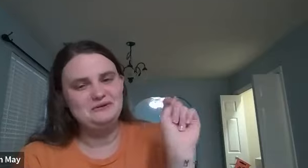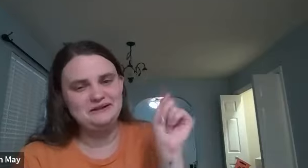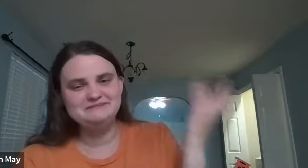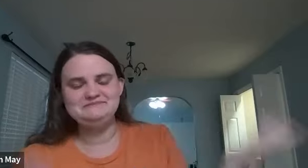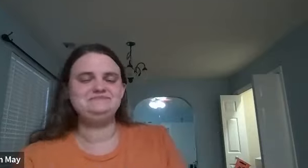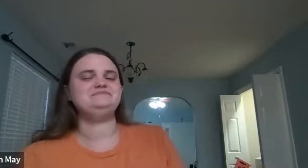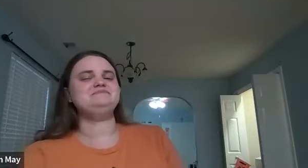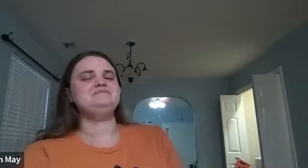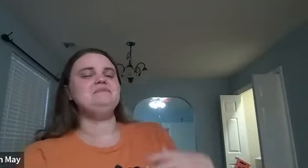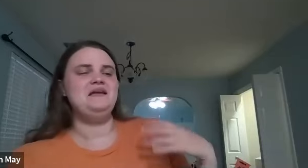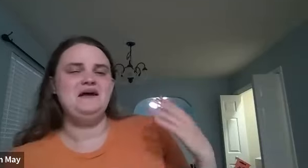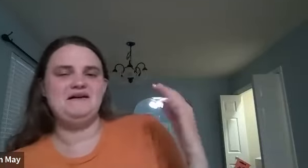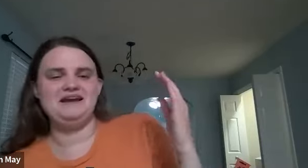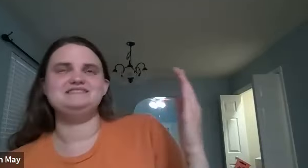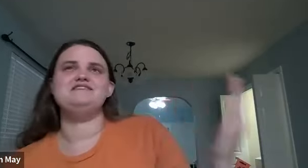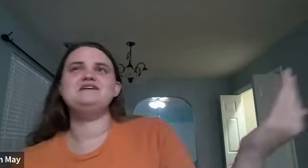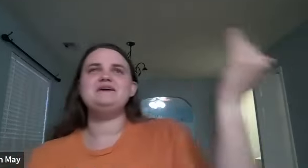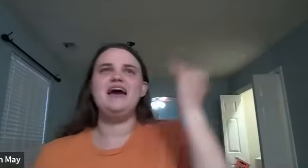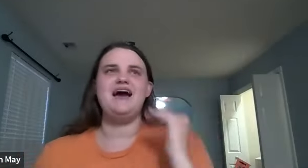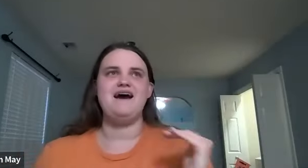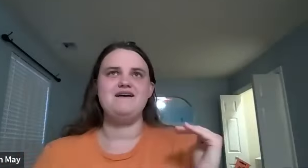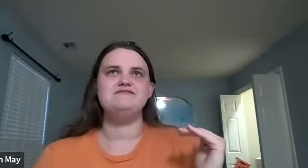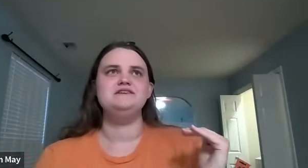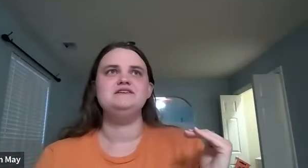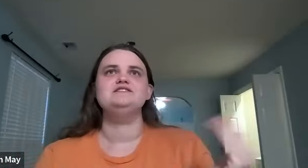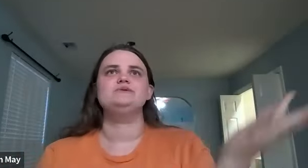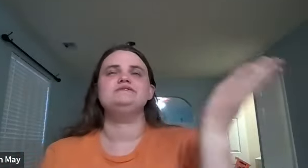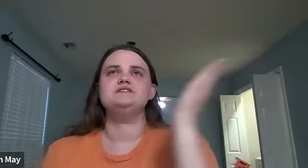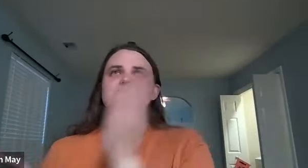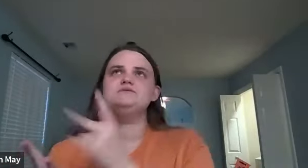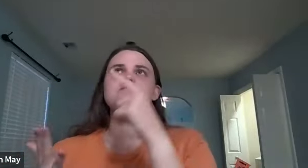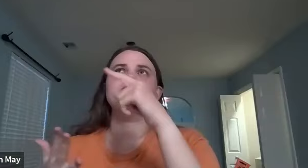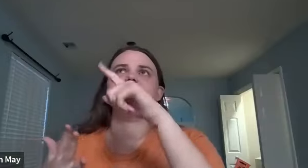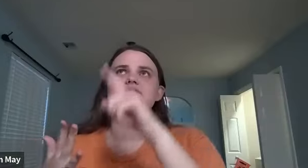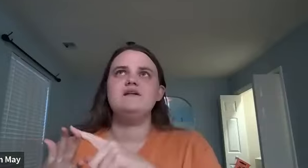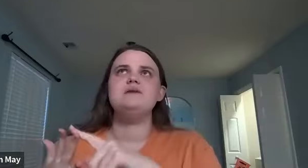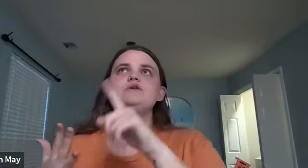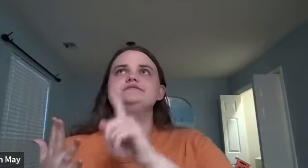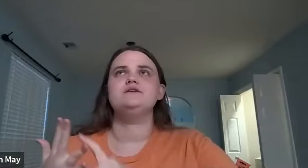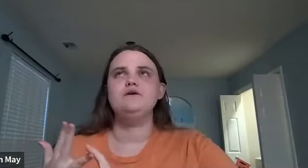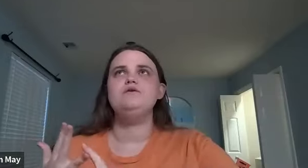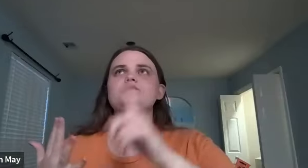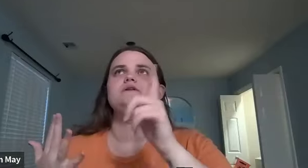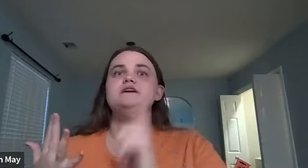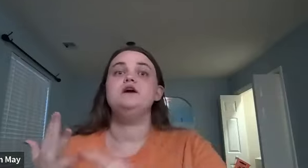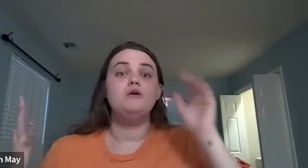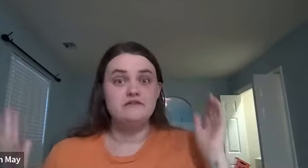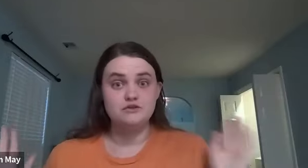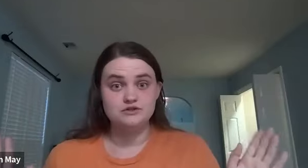toilet. All right. So then we've done school, we've done the library, we've done home, we've done, okay, the grocery,